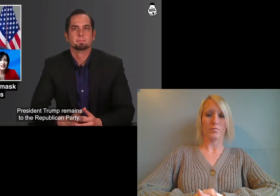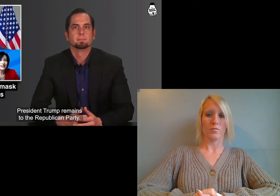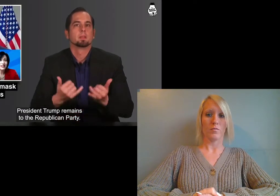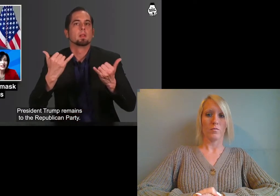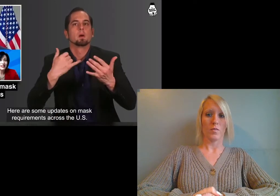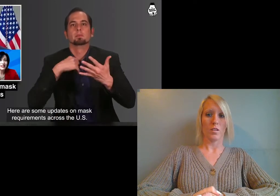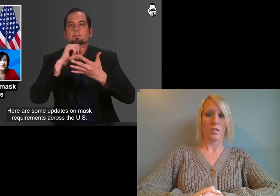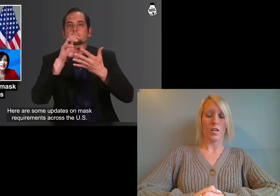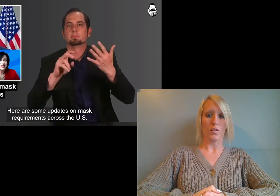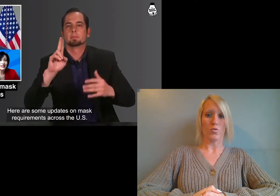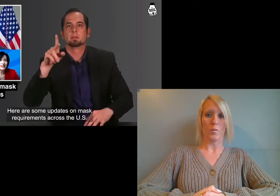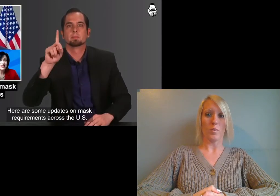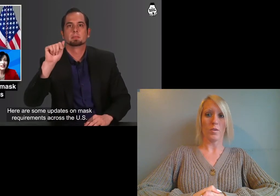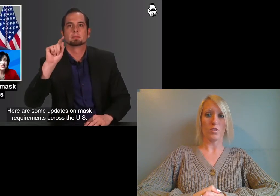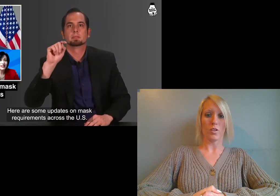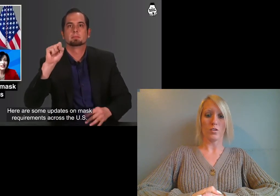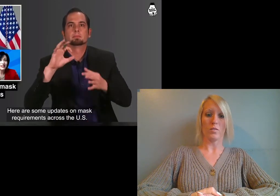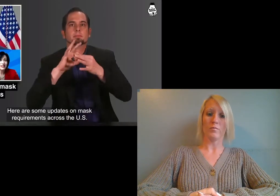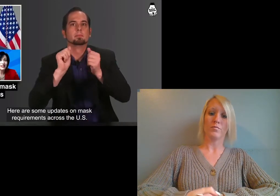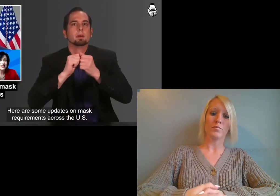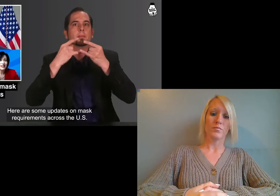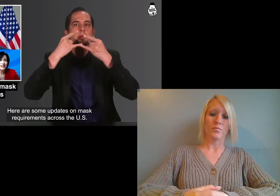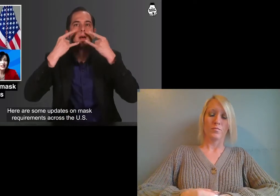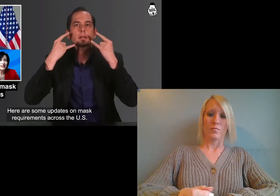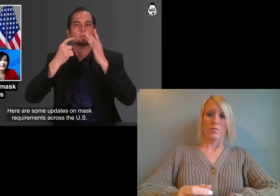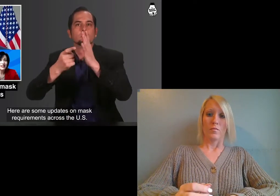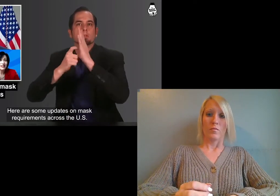Party and the Trump administration.